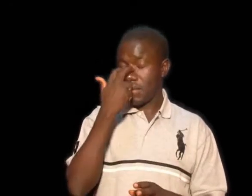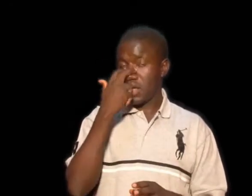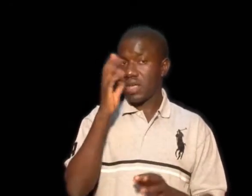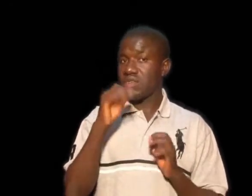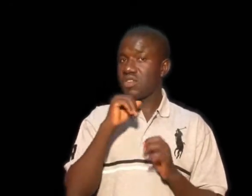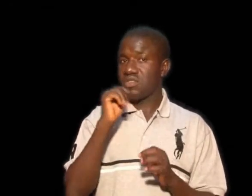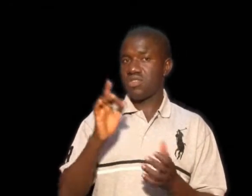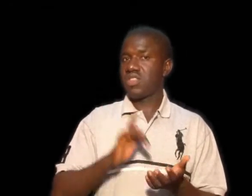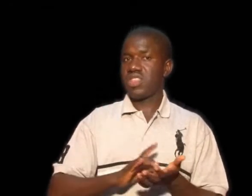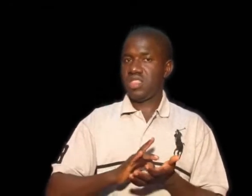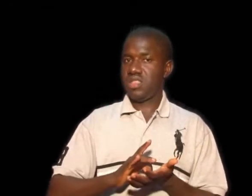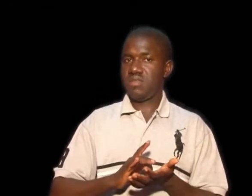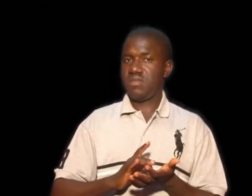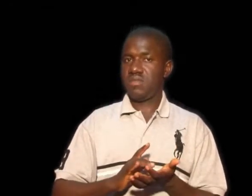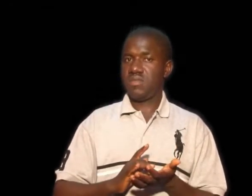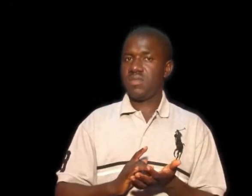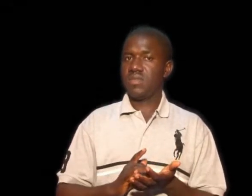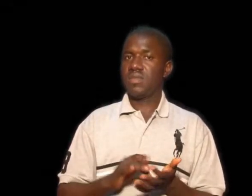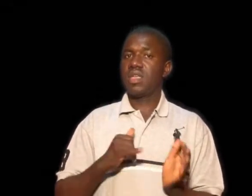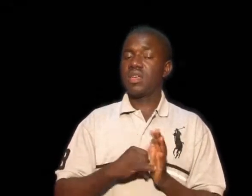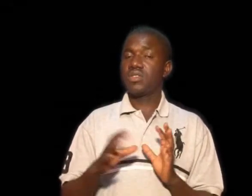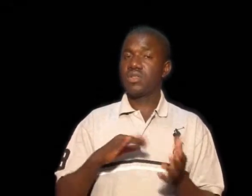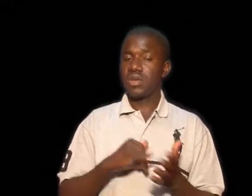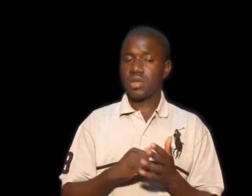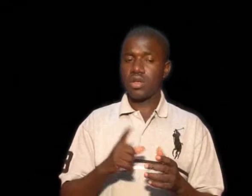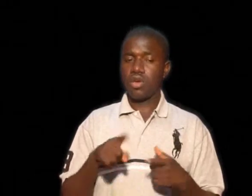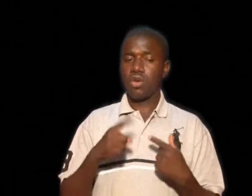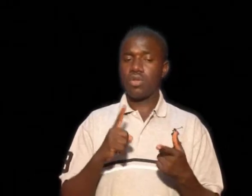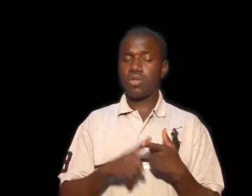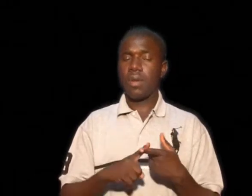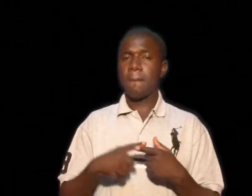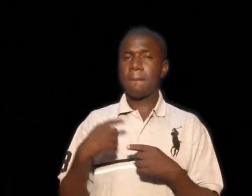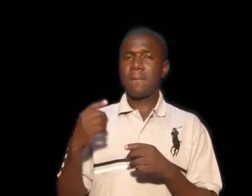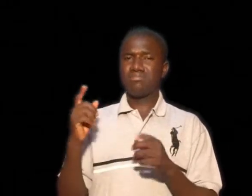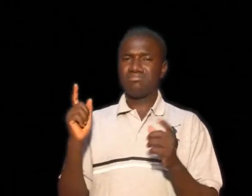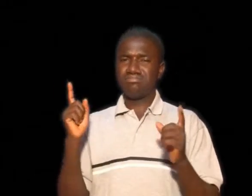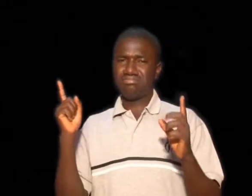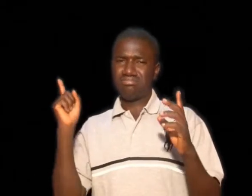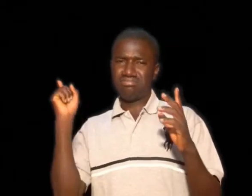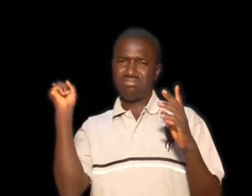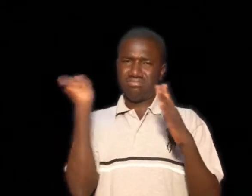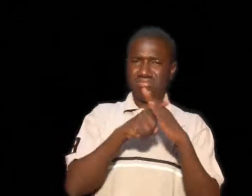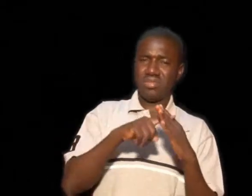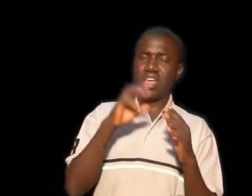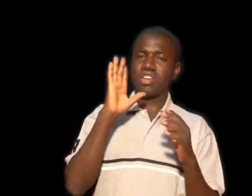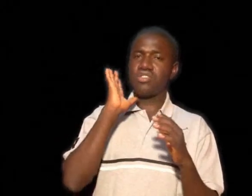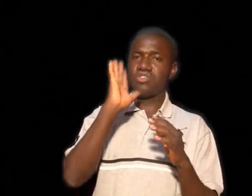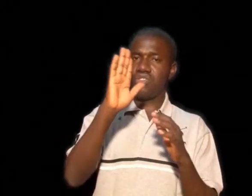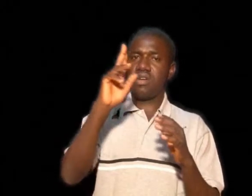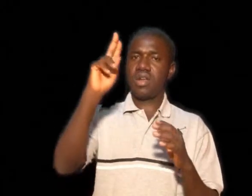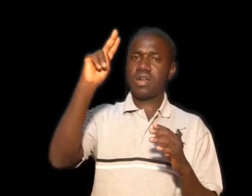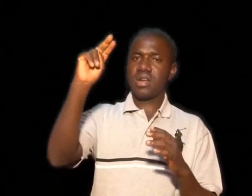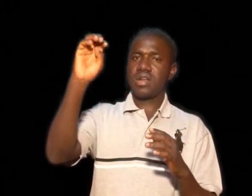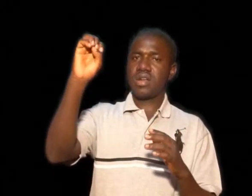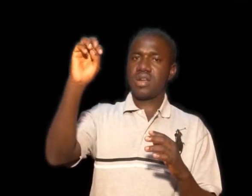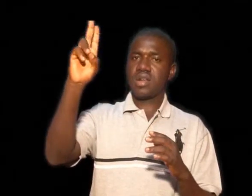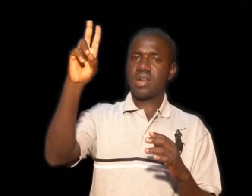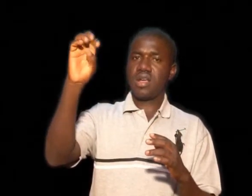untreated. It does this by attacking nerves under the skin, leading to loss of feeling, paralysis, and